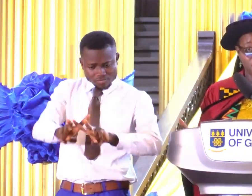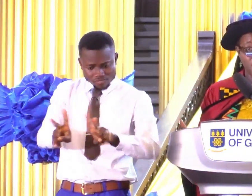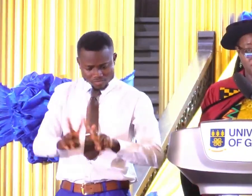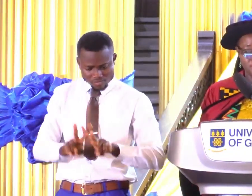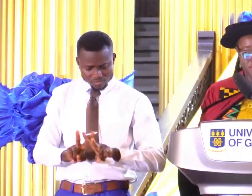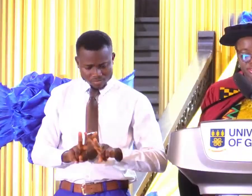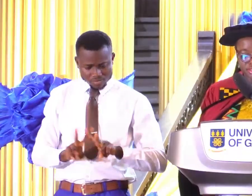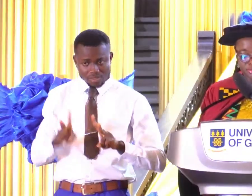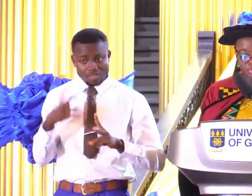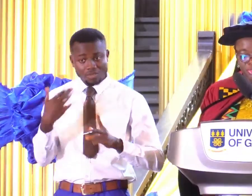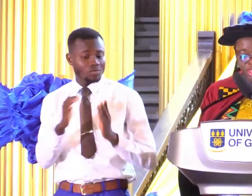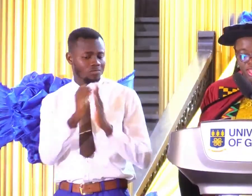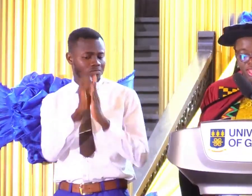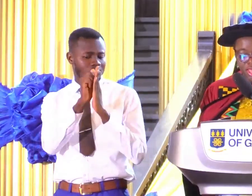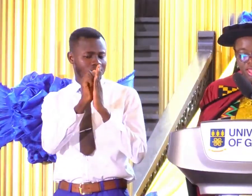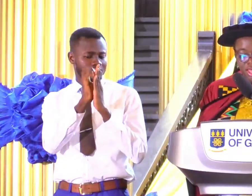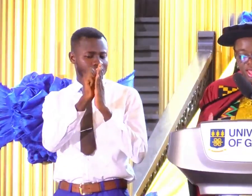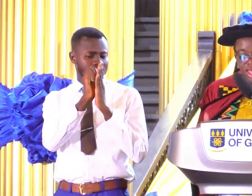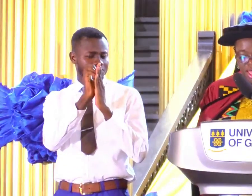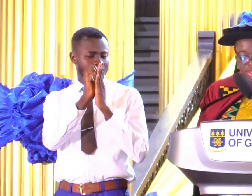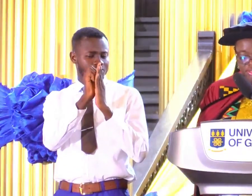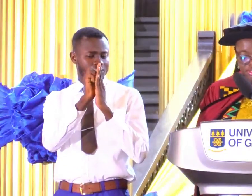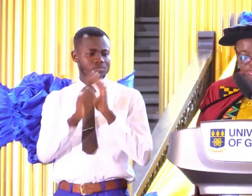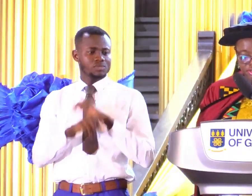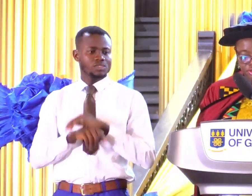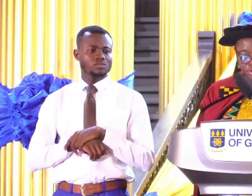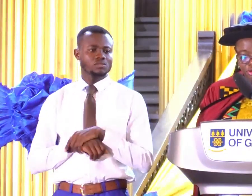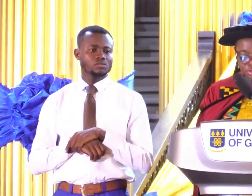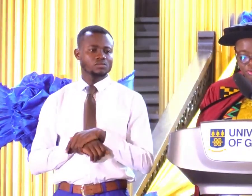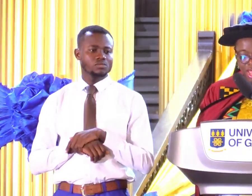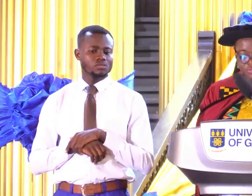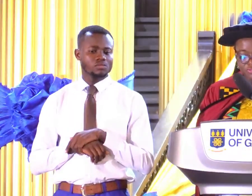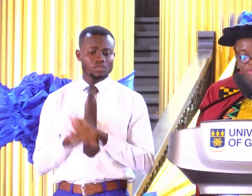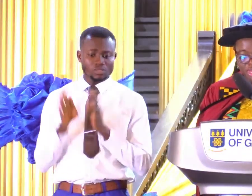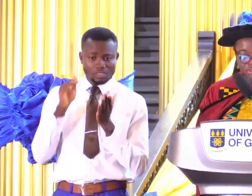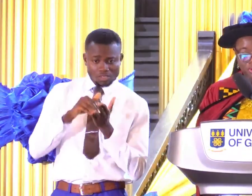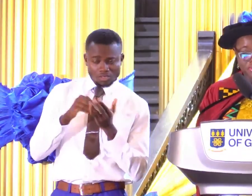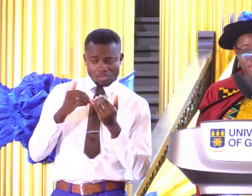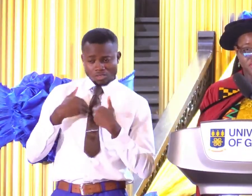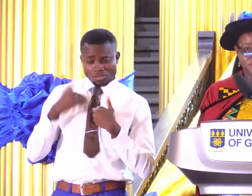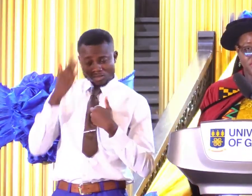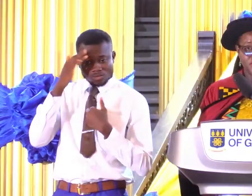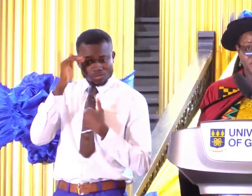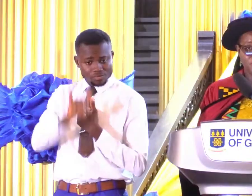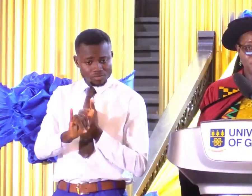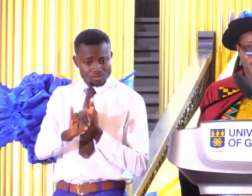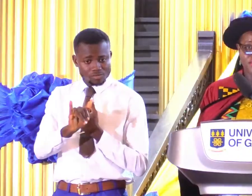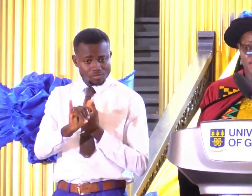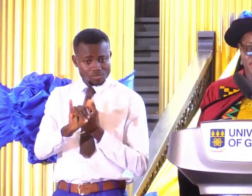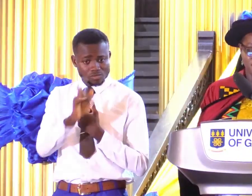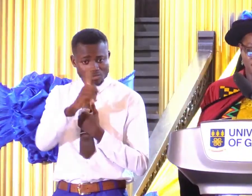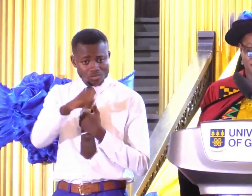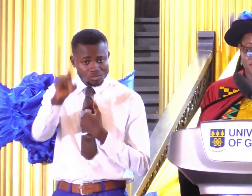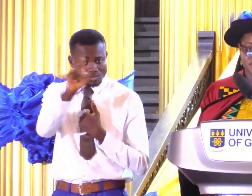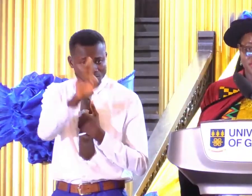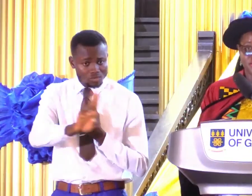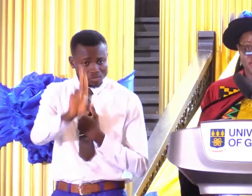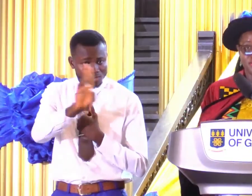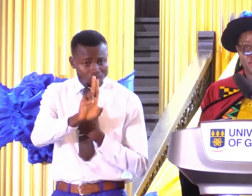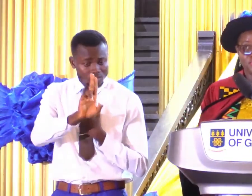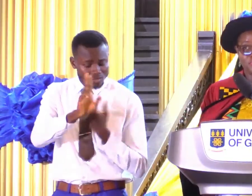of cancers. And you also have to make sure that you are taking